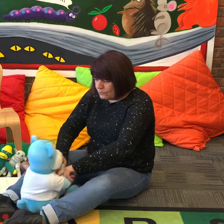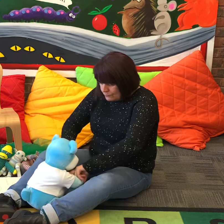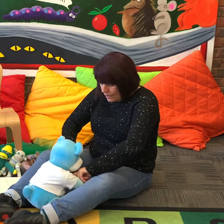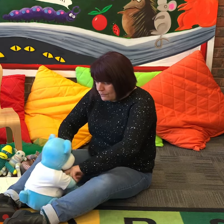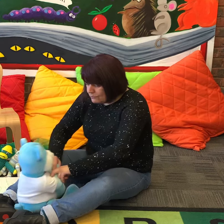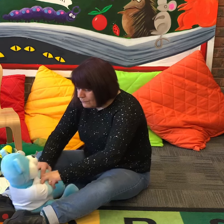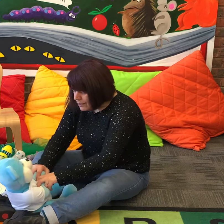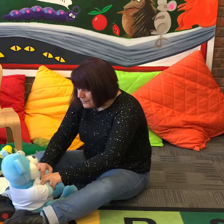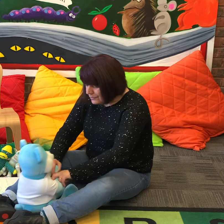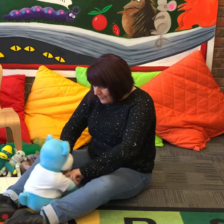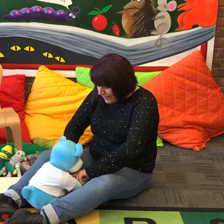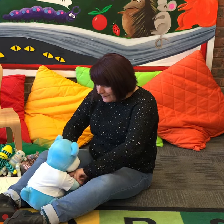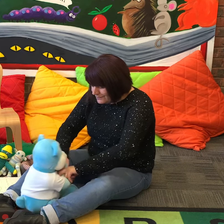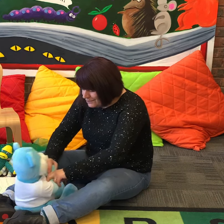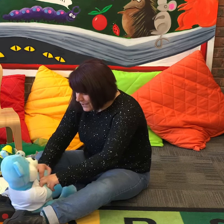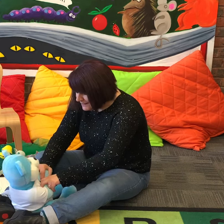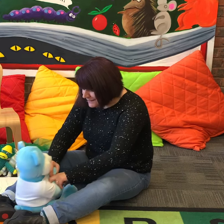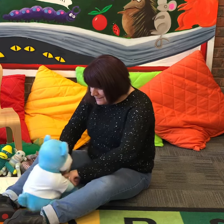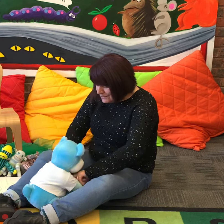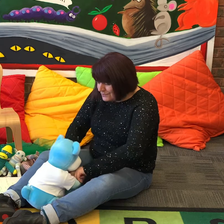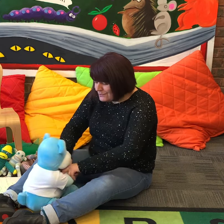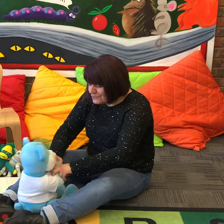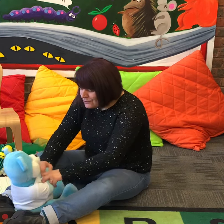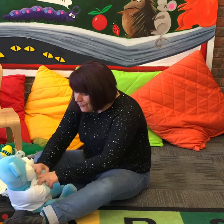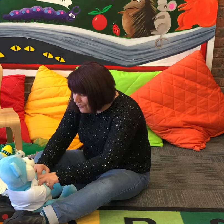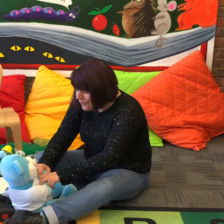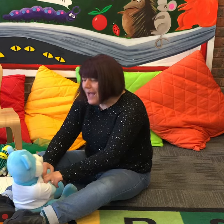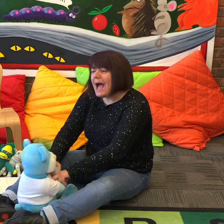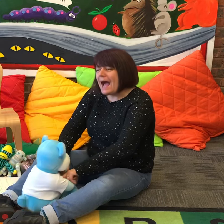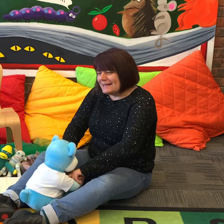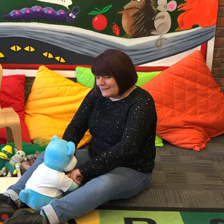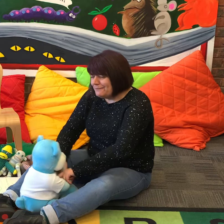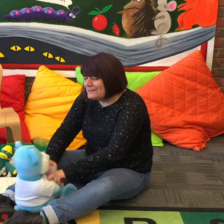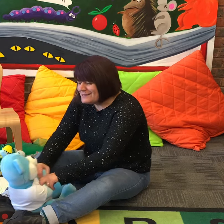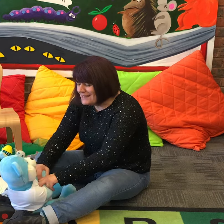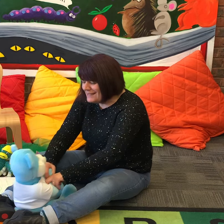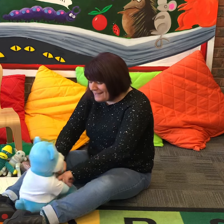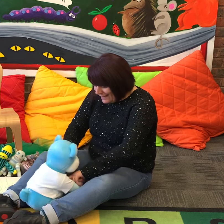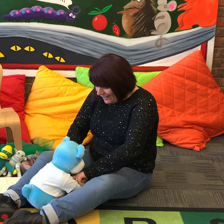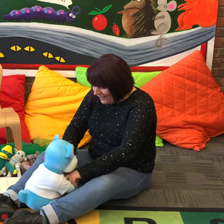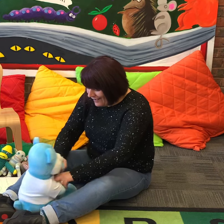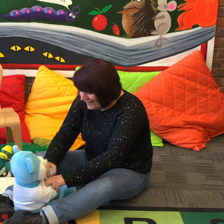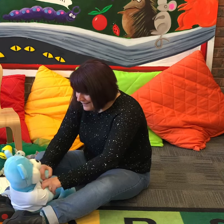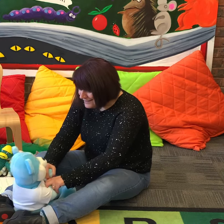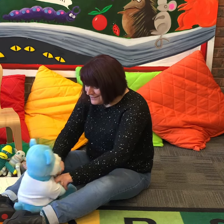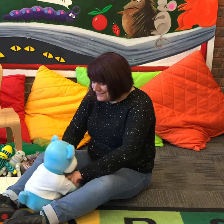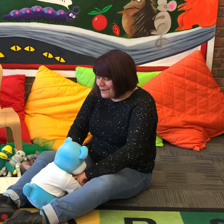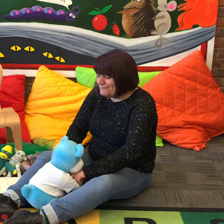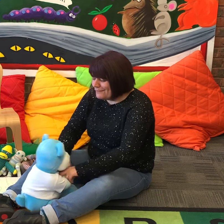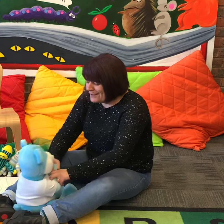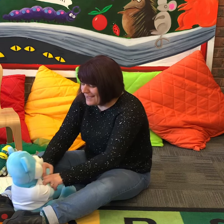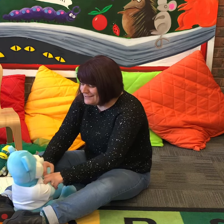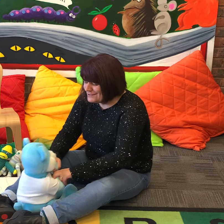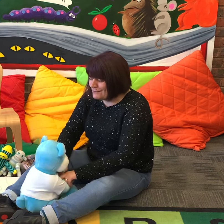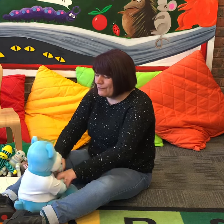row, row your boat gently to the shore. And if you see a lion, don't forget to roar.